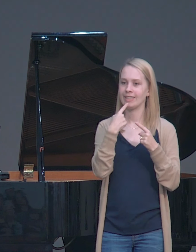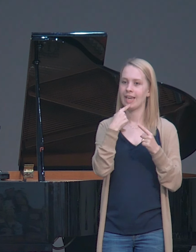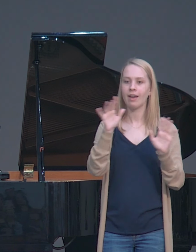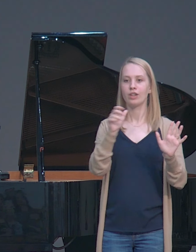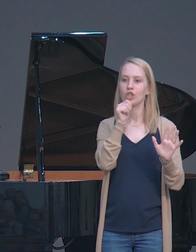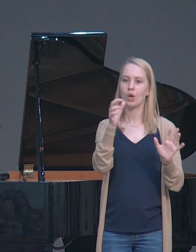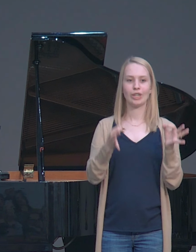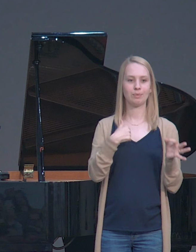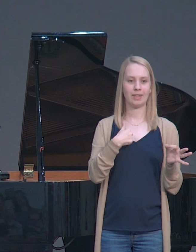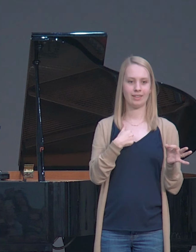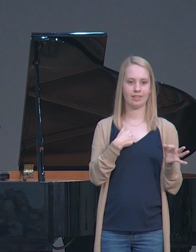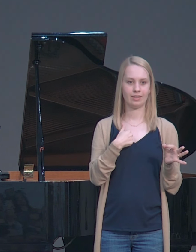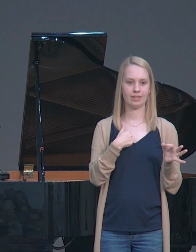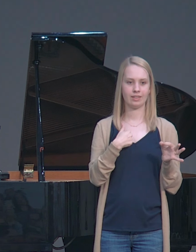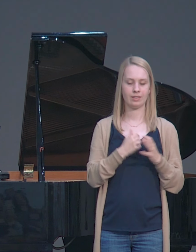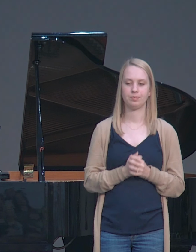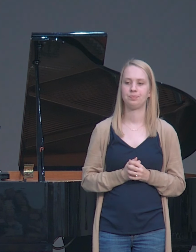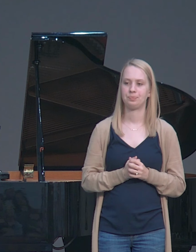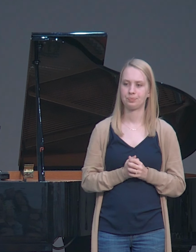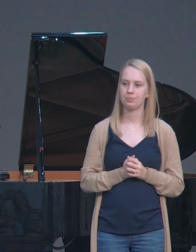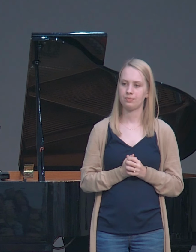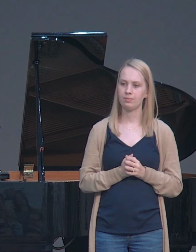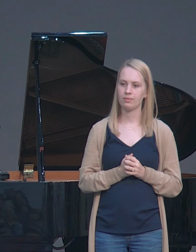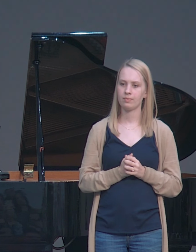between my actions that I'm doing something right or wrong.